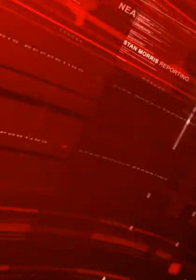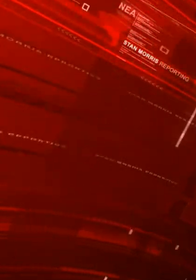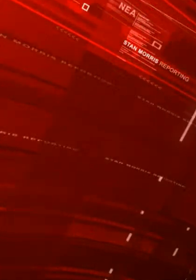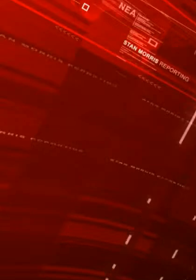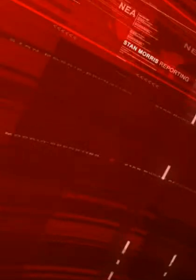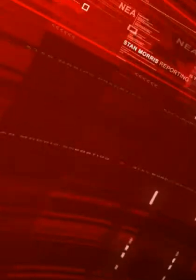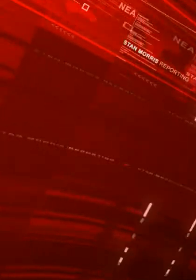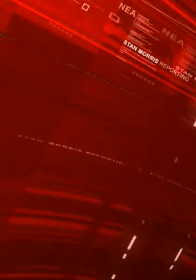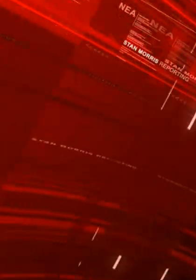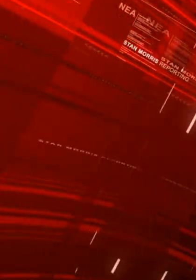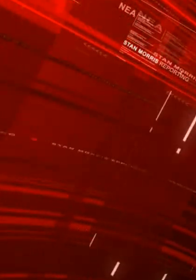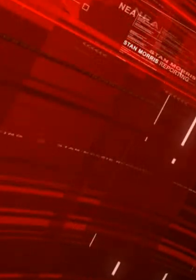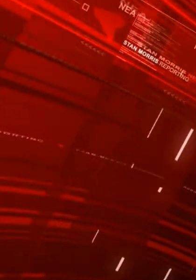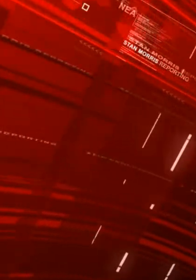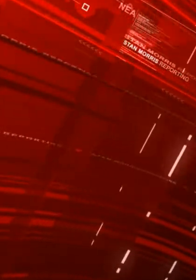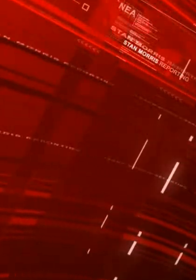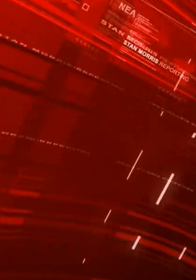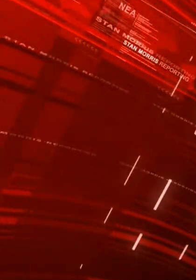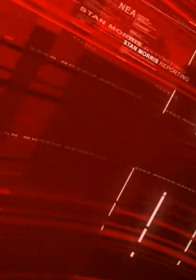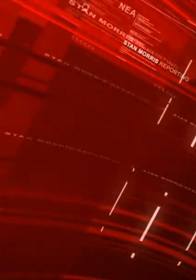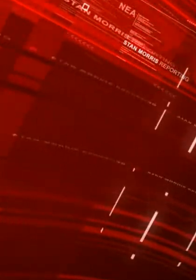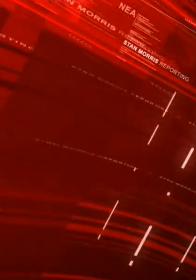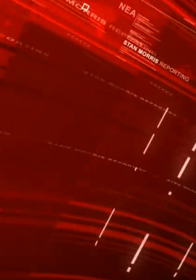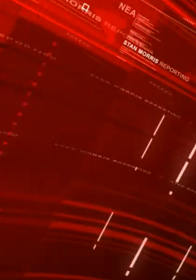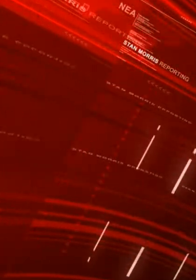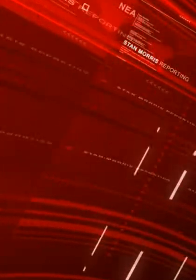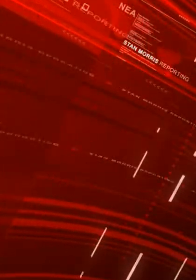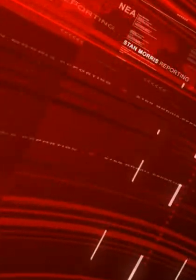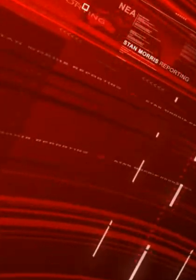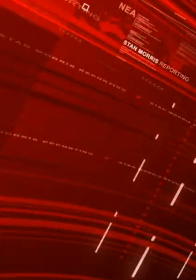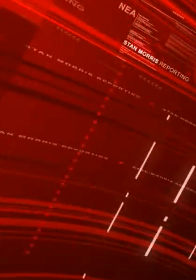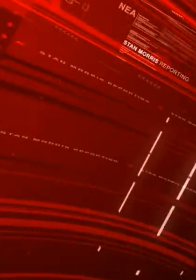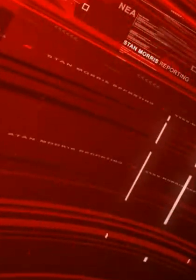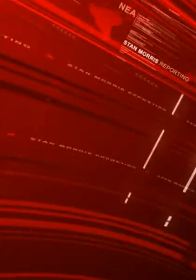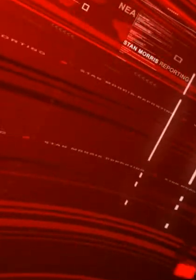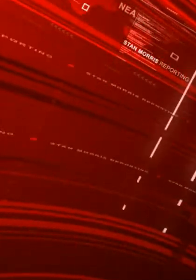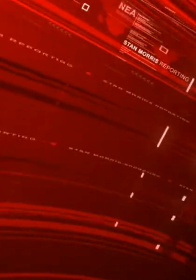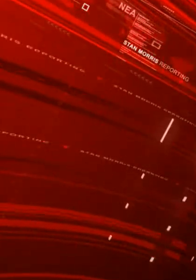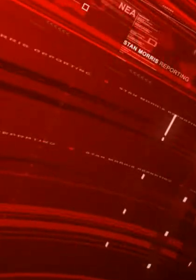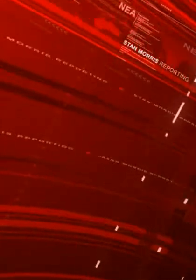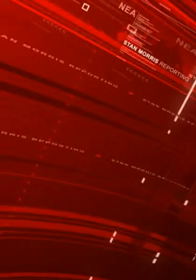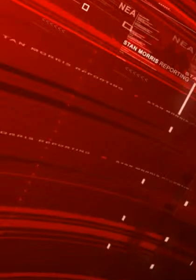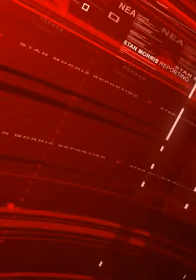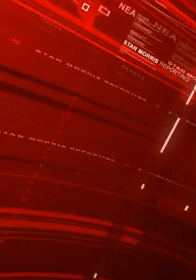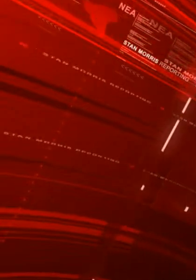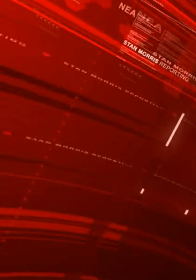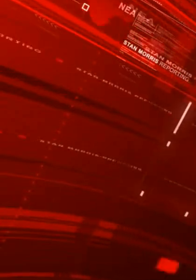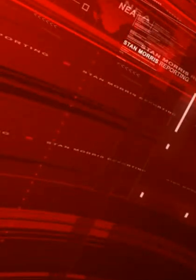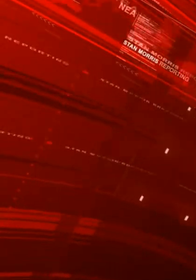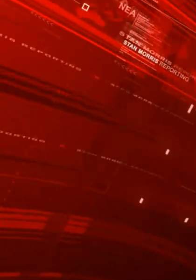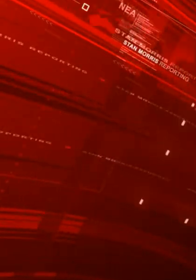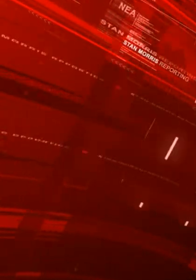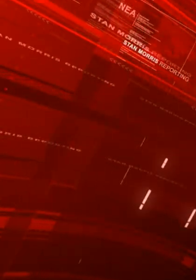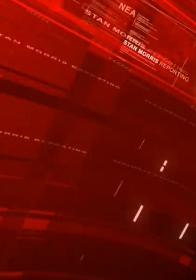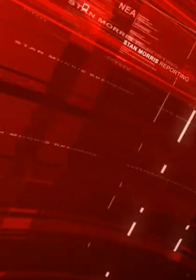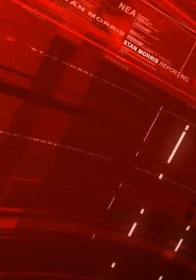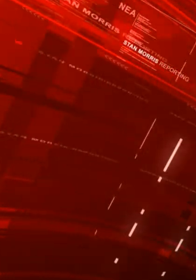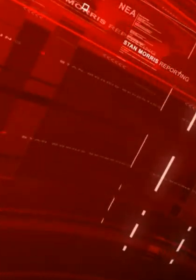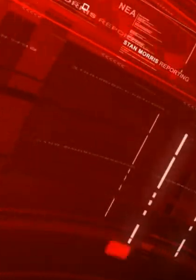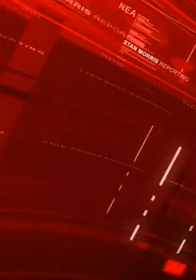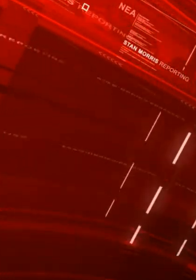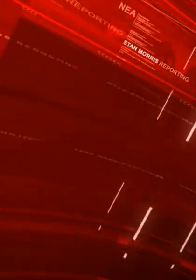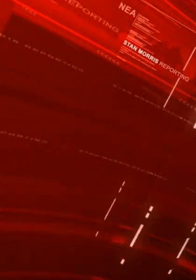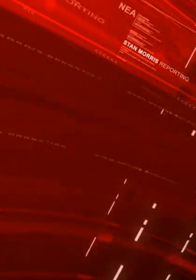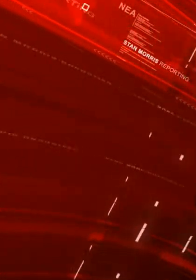share, a subscribe, something like that, we would appreciate it a whole lot. I'm Stan Morris, and you're up to date. Stay healthy, social distance,